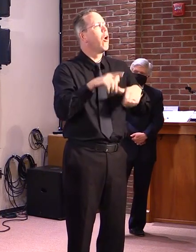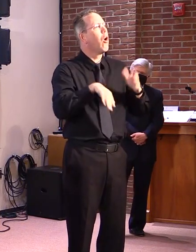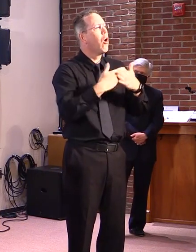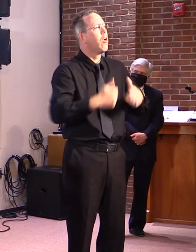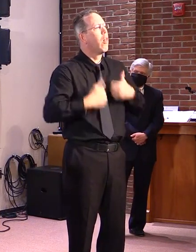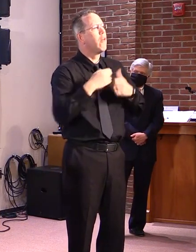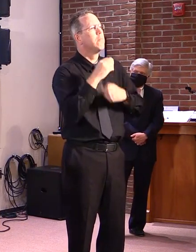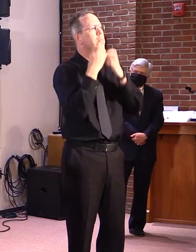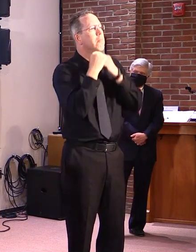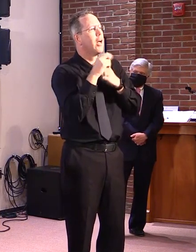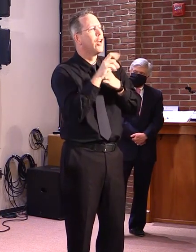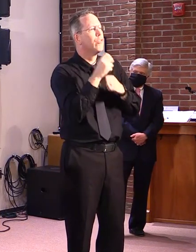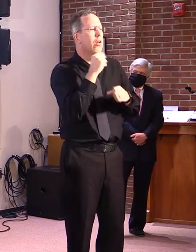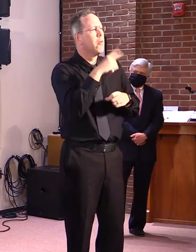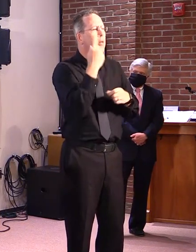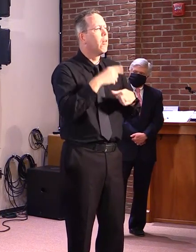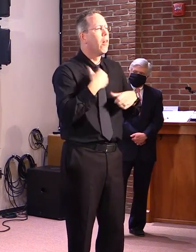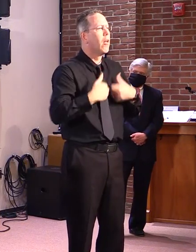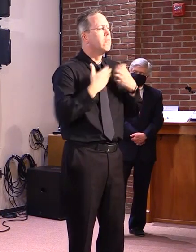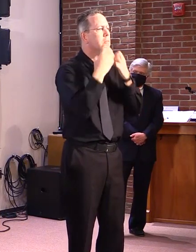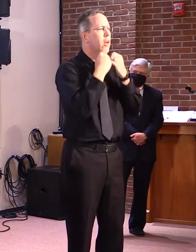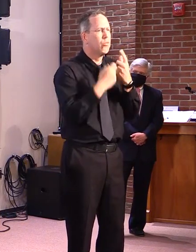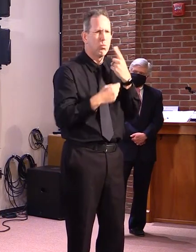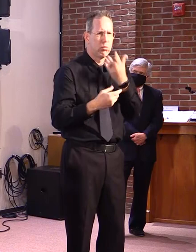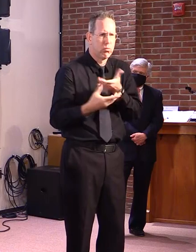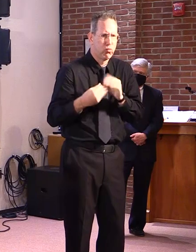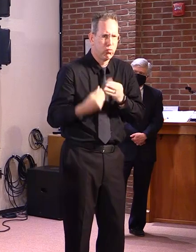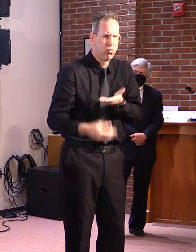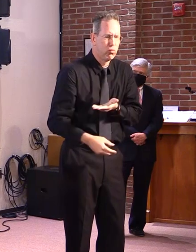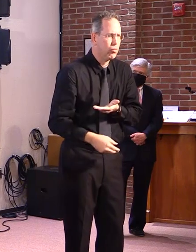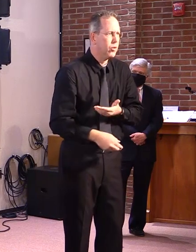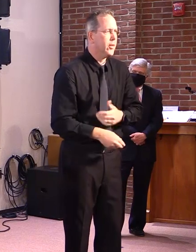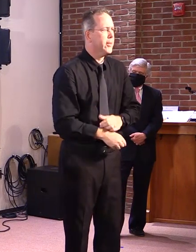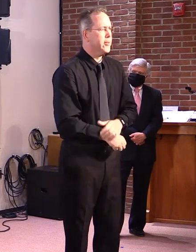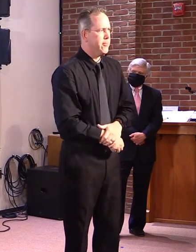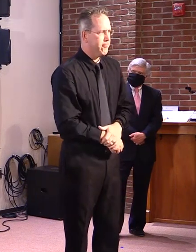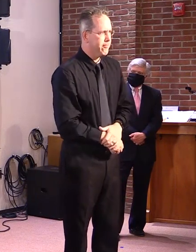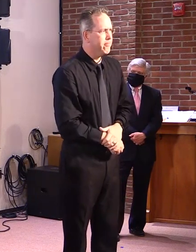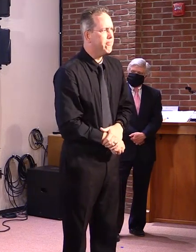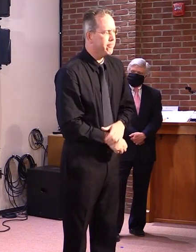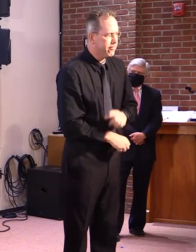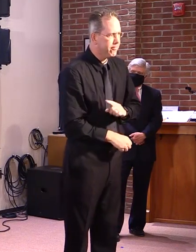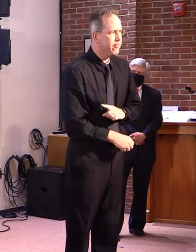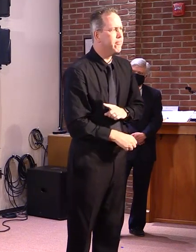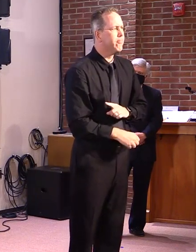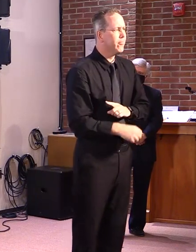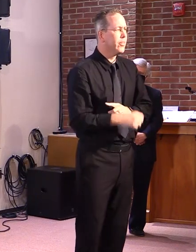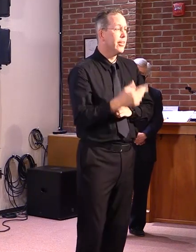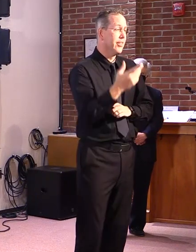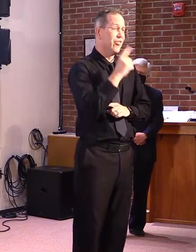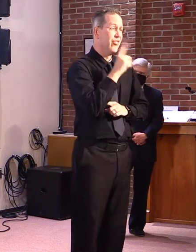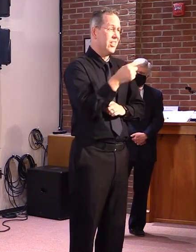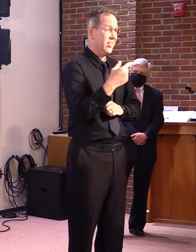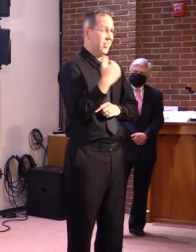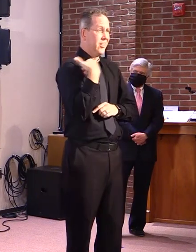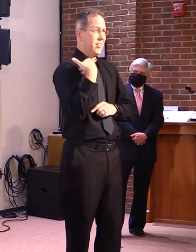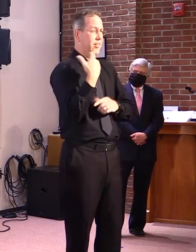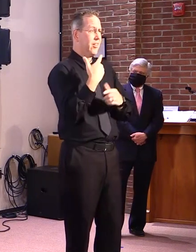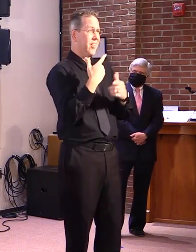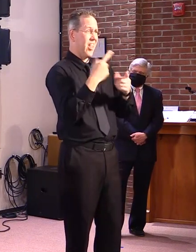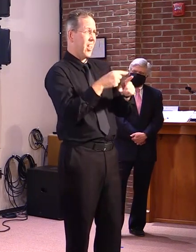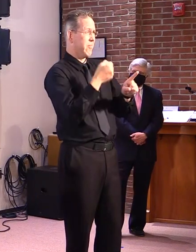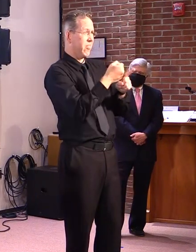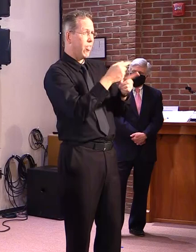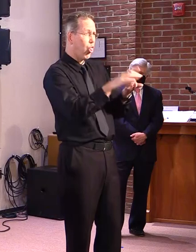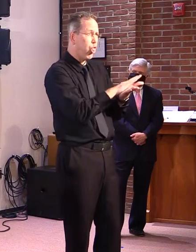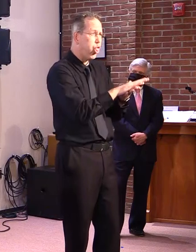of selecting the Black Lives Matter versus All Lives Matter, I've heard a lot of analogies, but the one